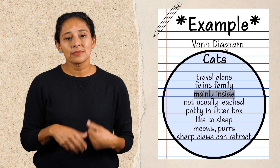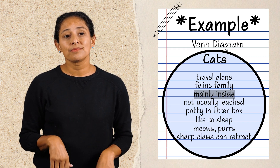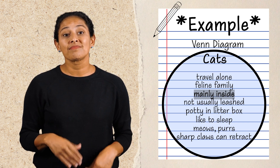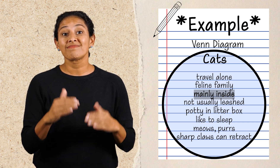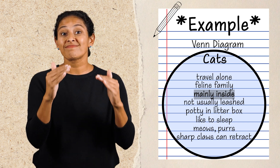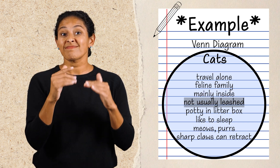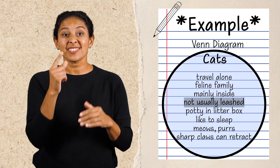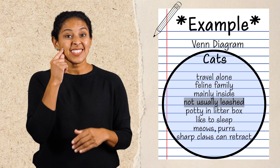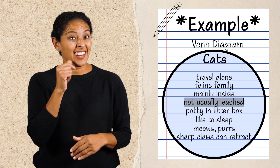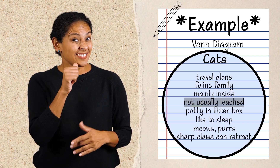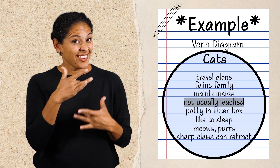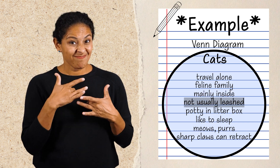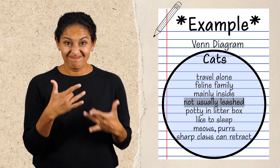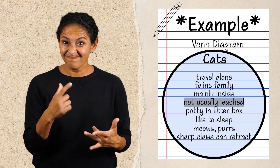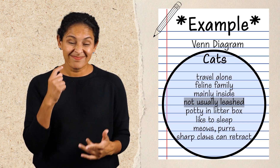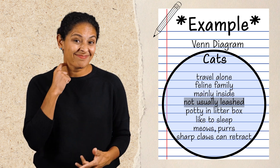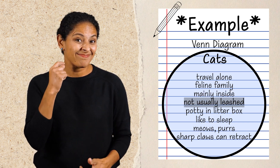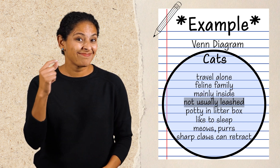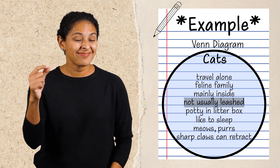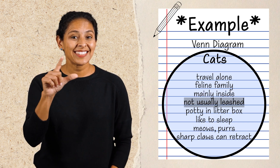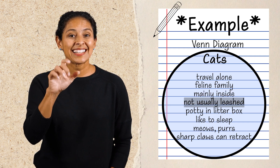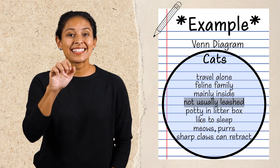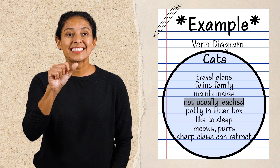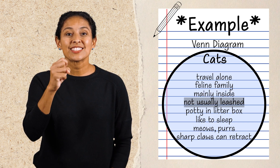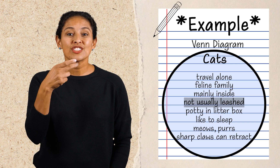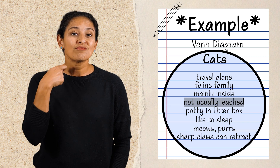animals. They are not usually on a leash.